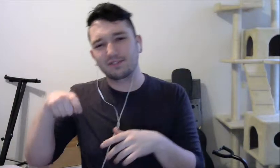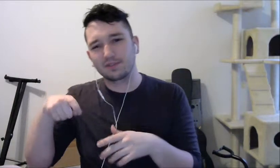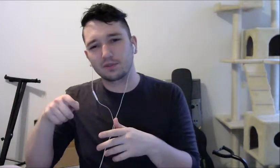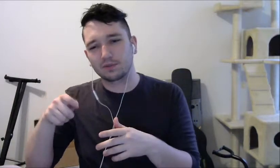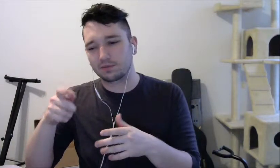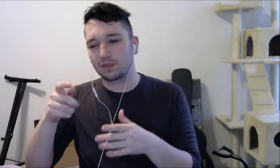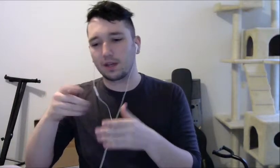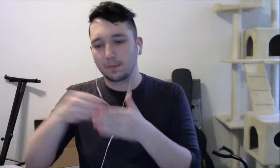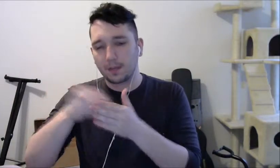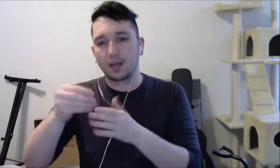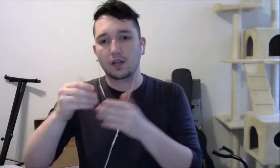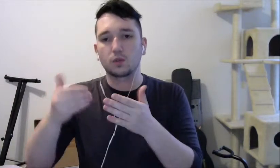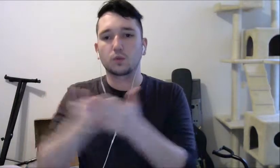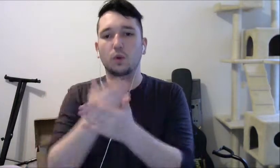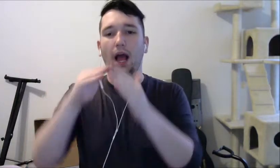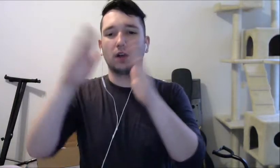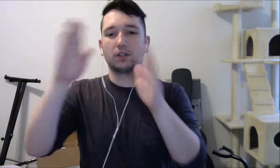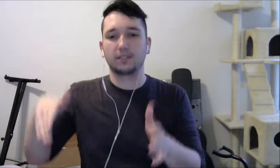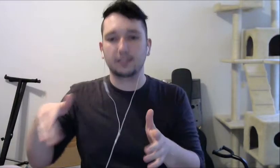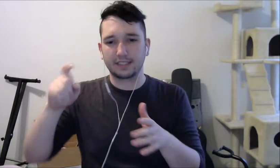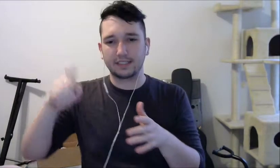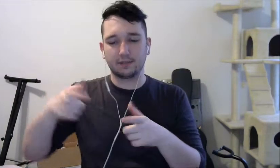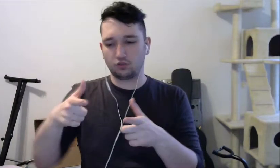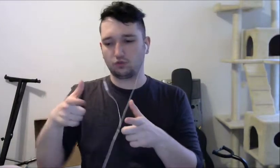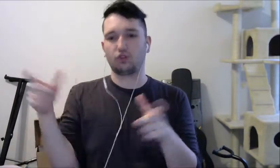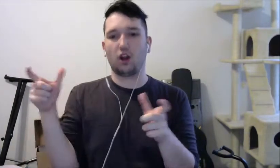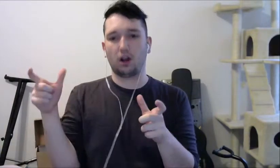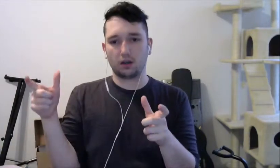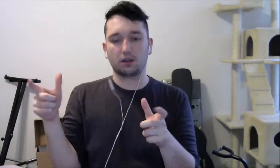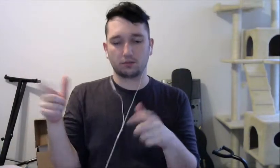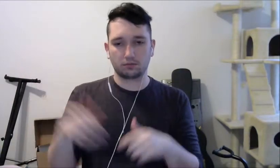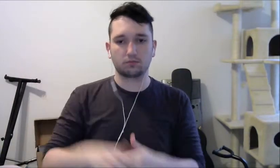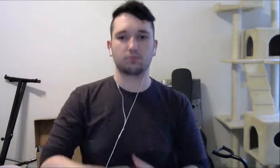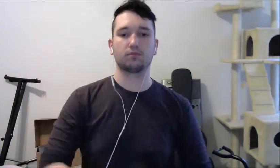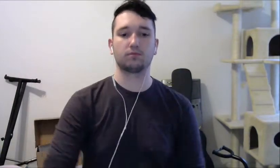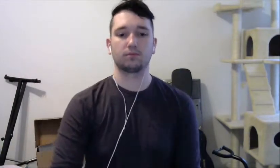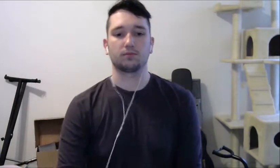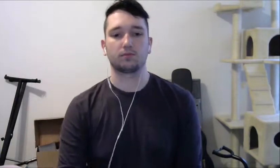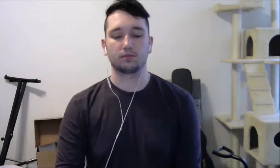Aside from rising incomes, rising automobile ownership, and the